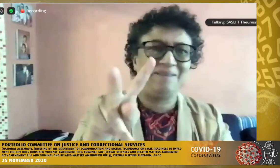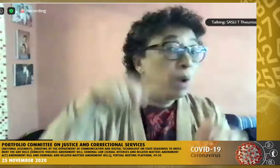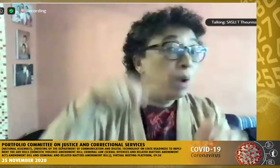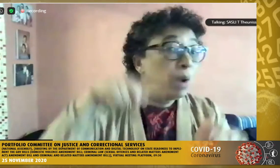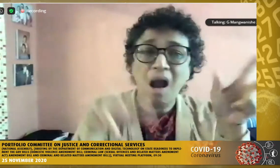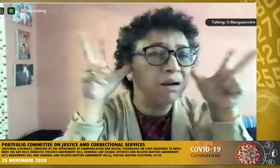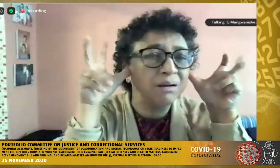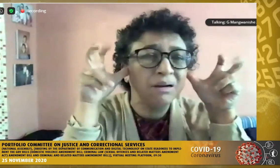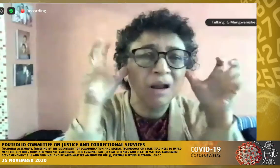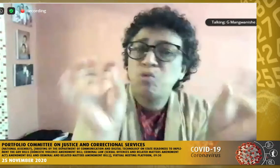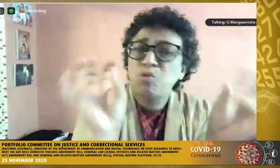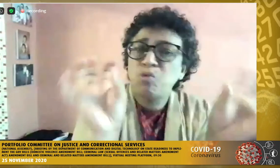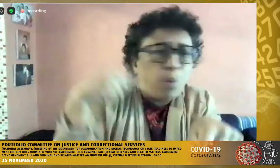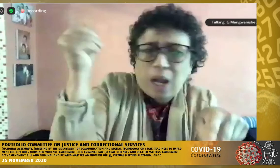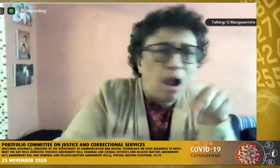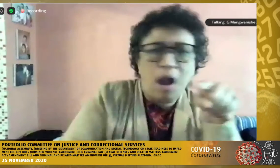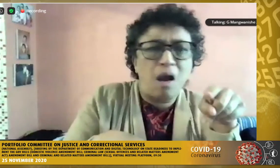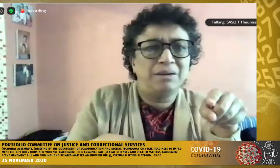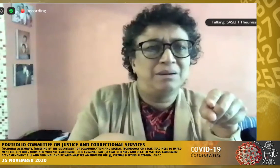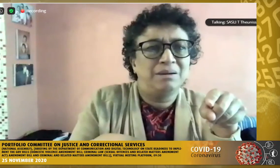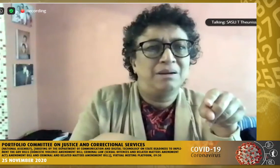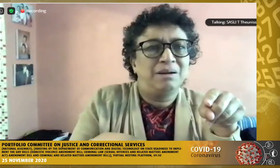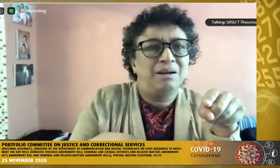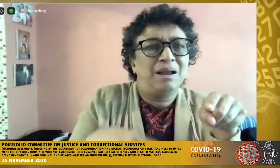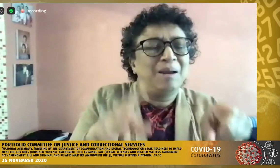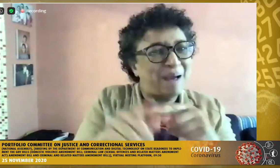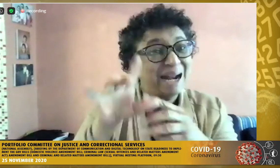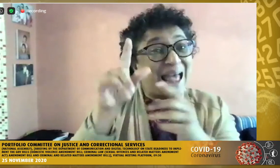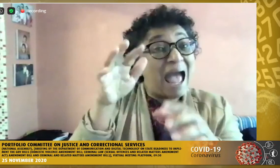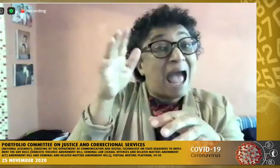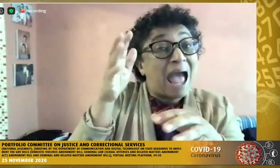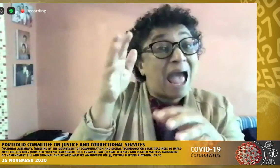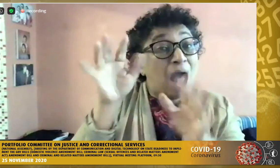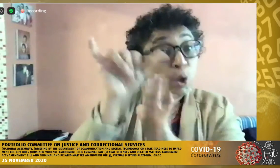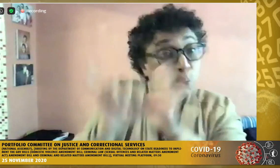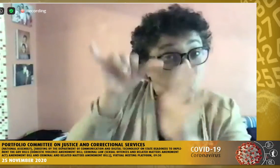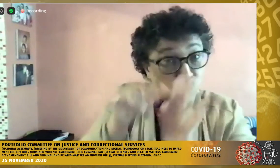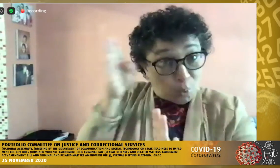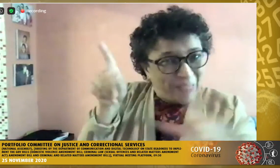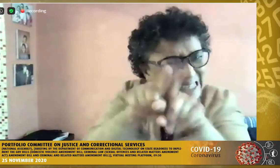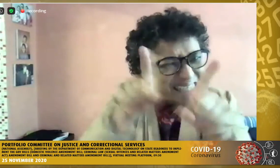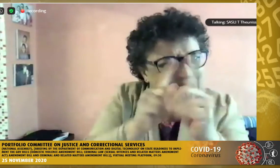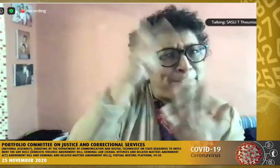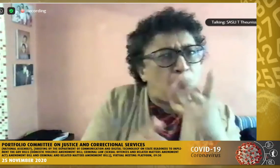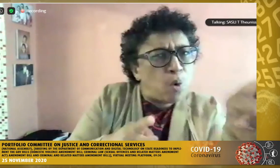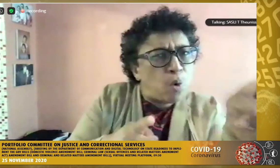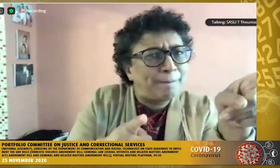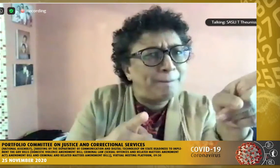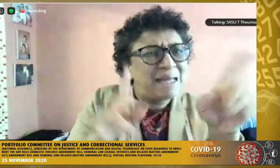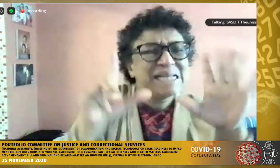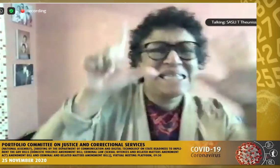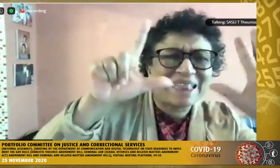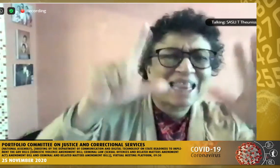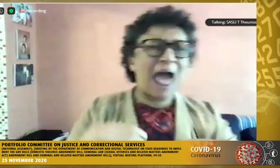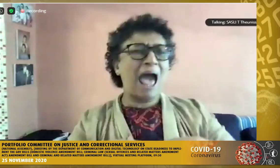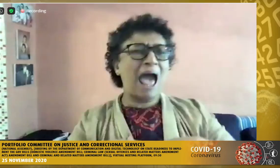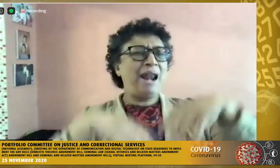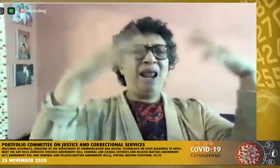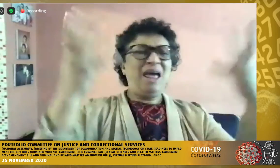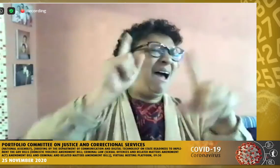on what is shown on TV. We can't hear things that are on the radio. But if the